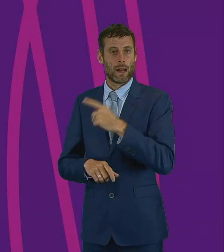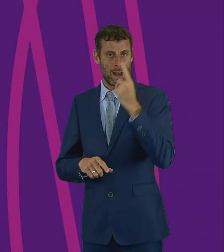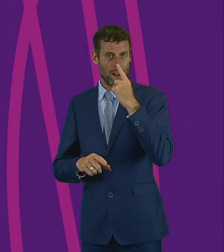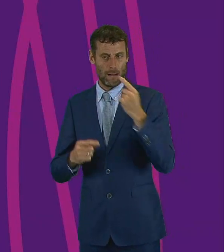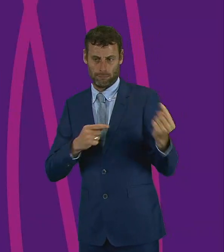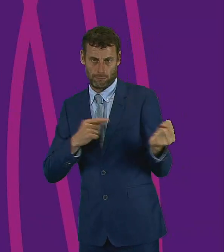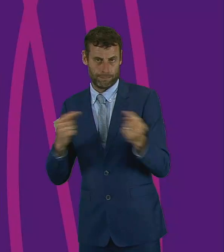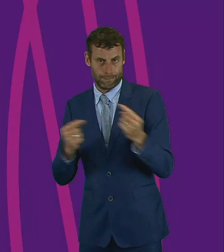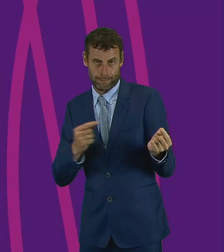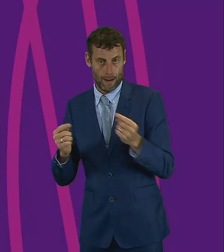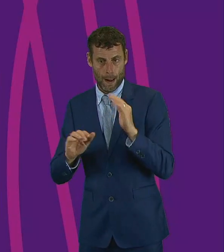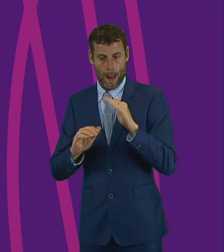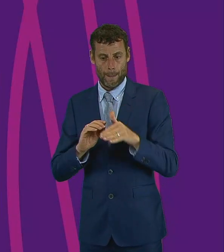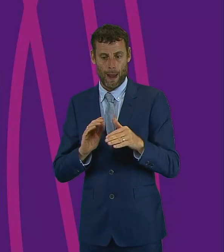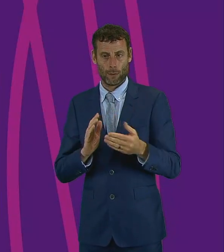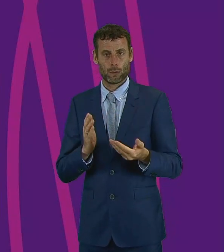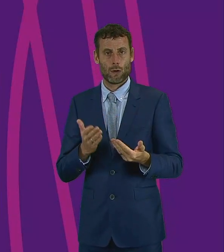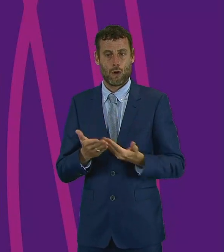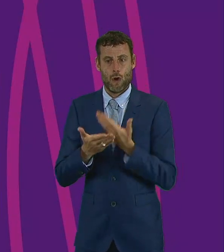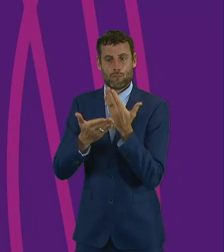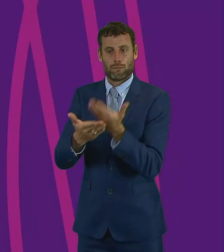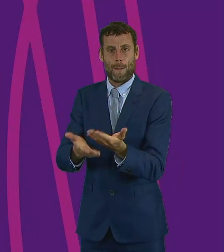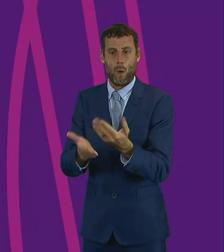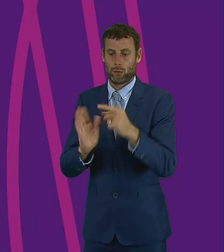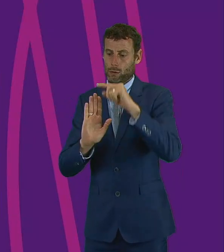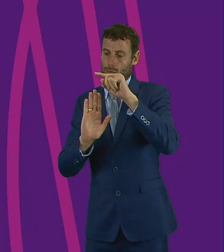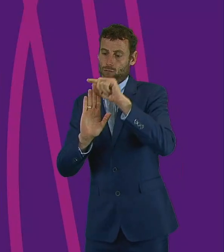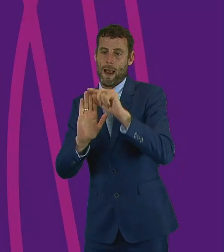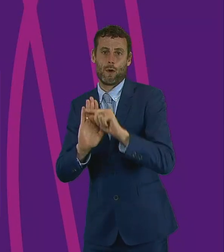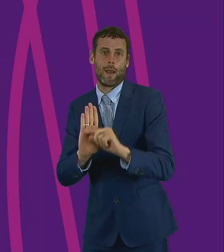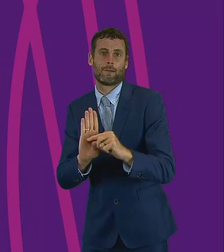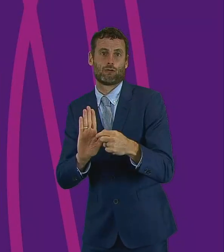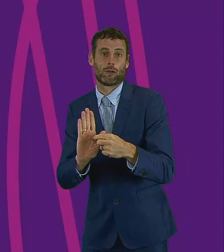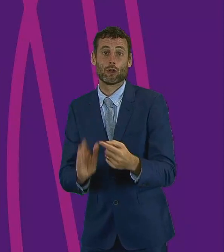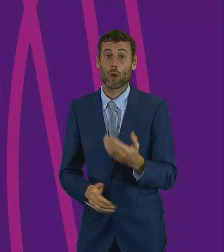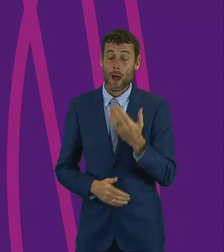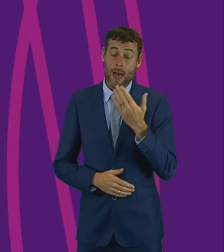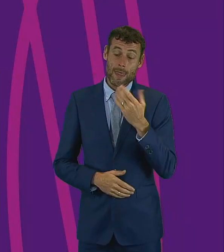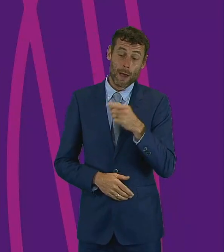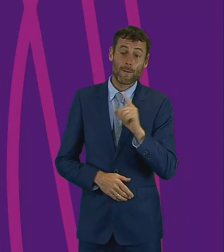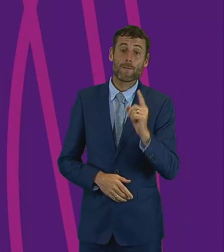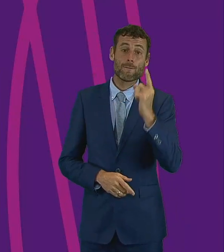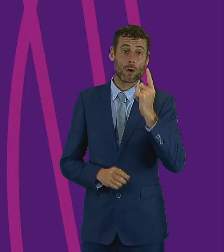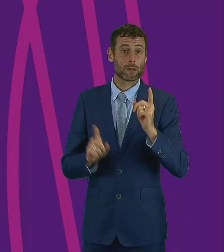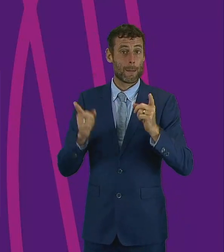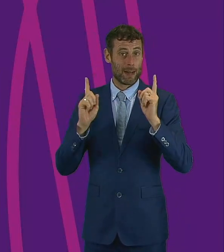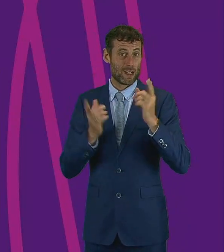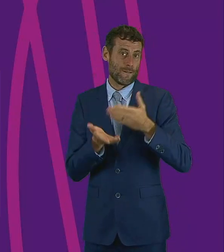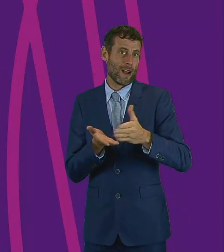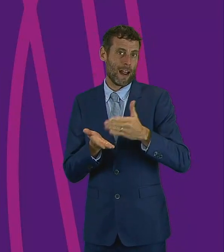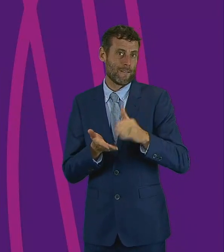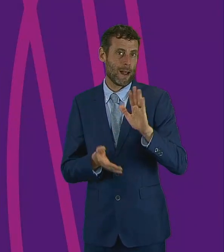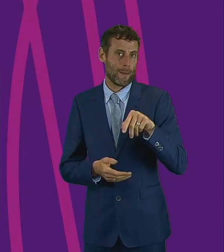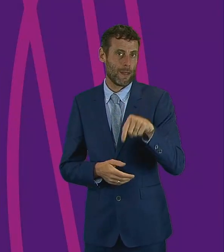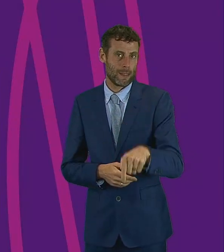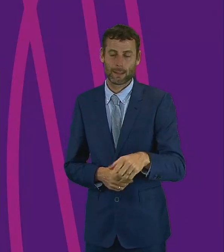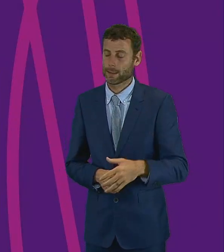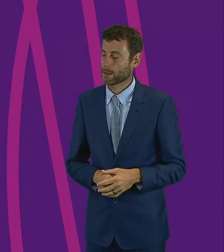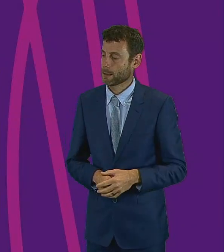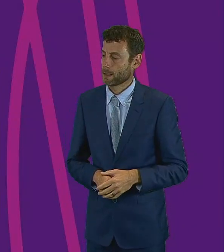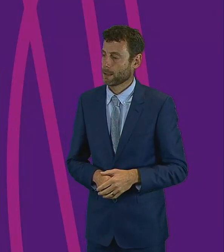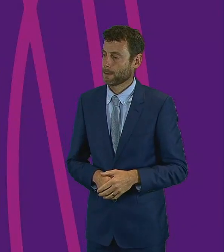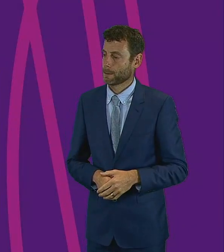regulations. So thank you for that, and thank you for the First Minister for the clarification. Actually, I would just take the opportunity to observe